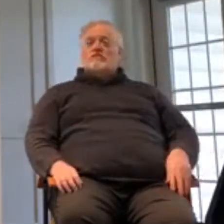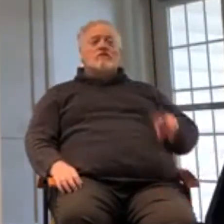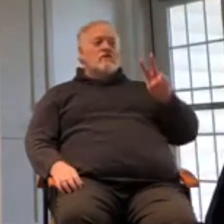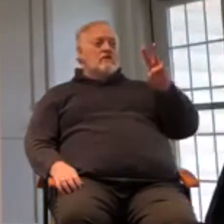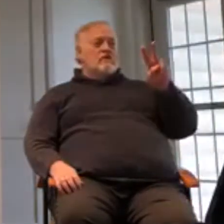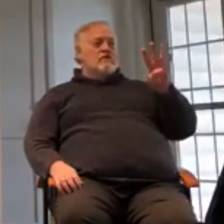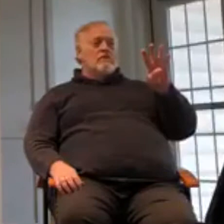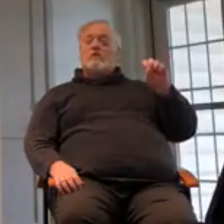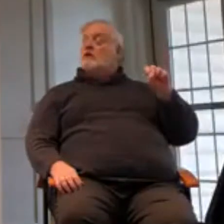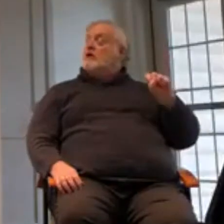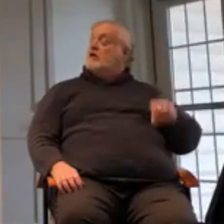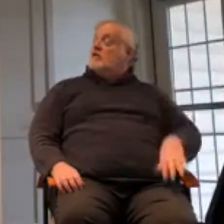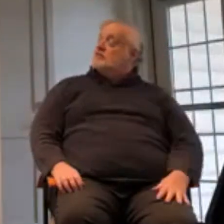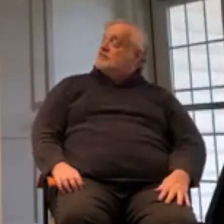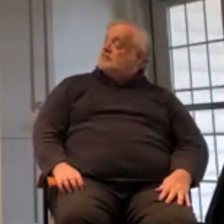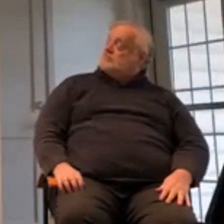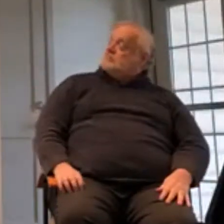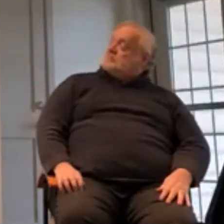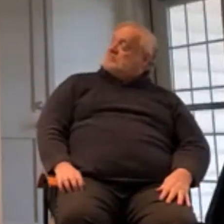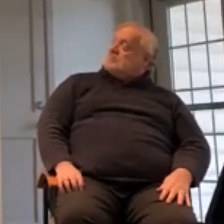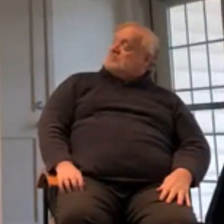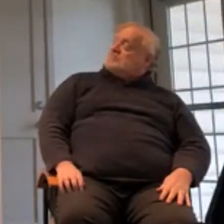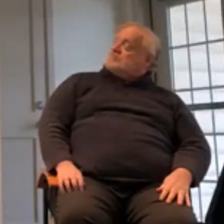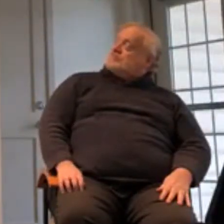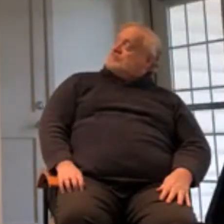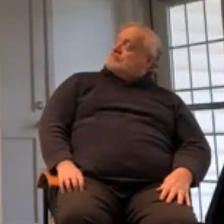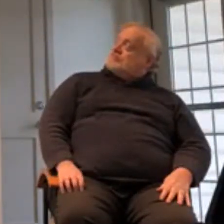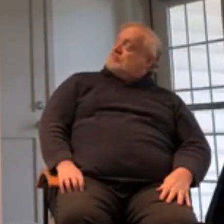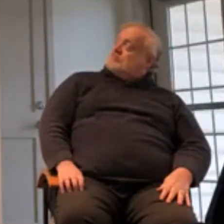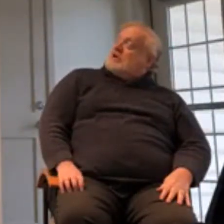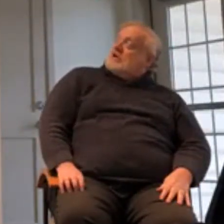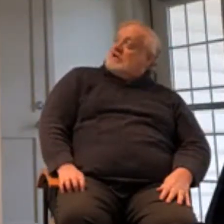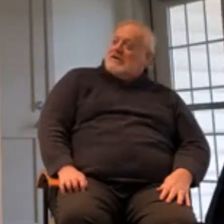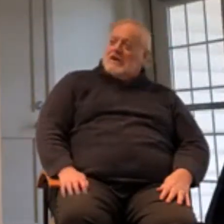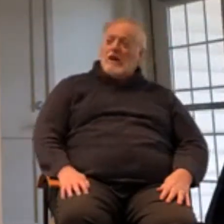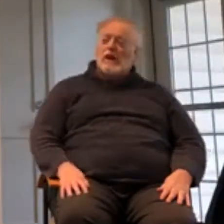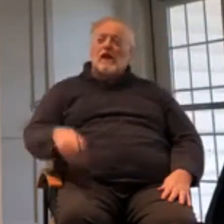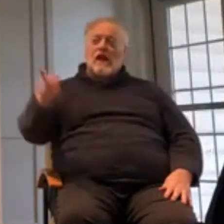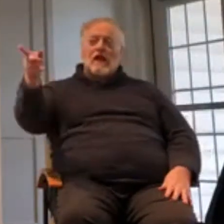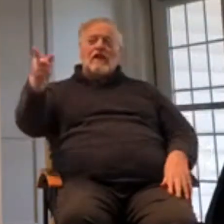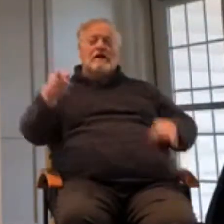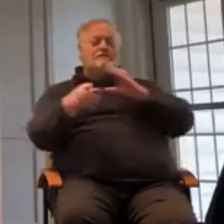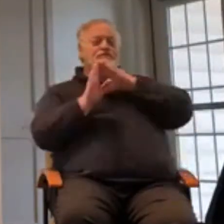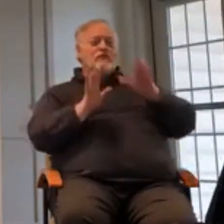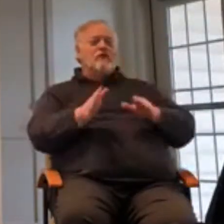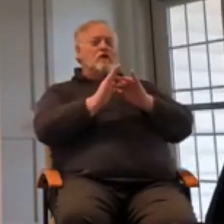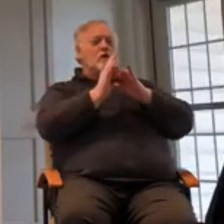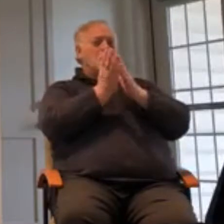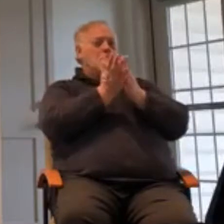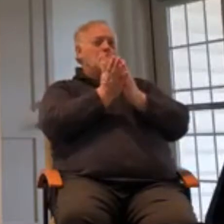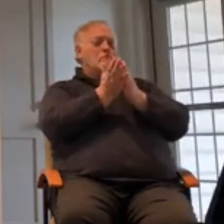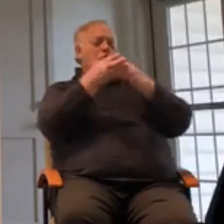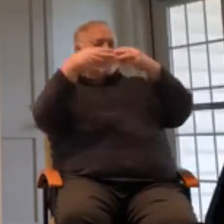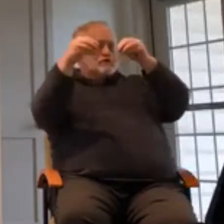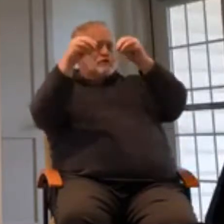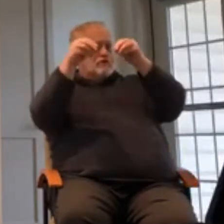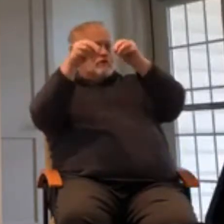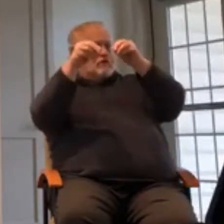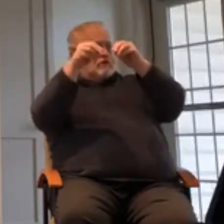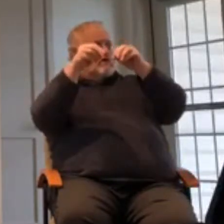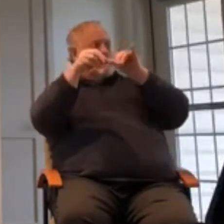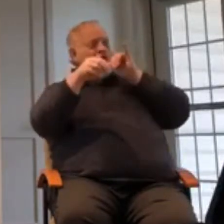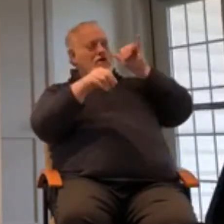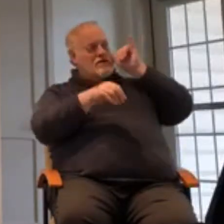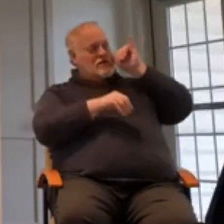VBS, no longer for kids. No longer just for kids. It's funny, I was at a Christian bookstore yesterday, and